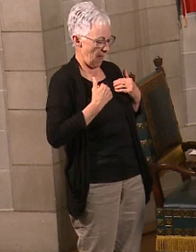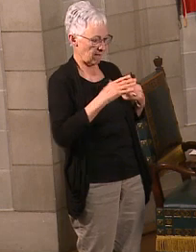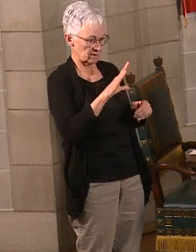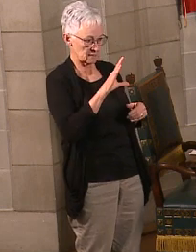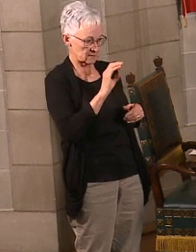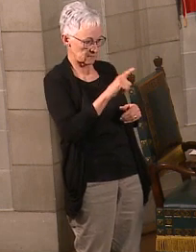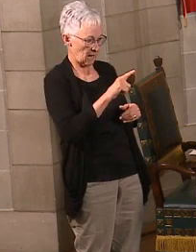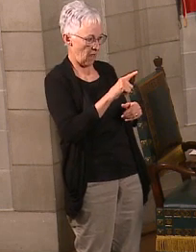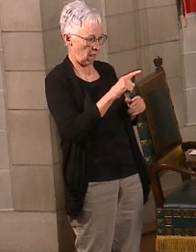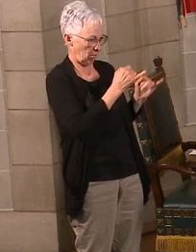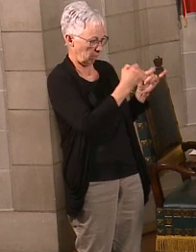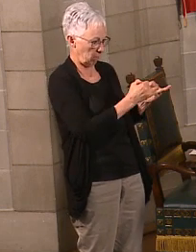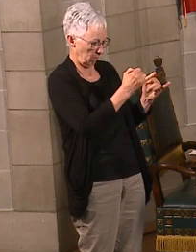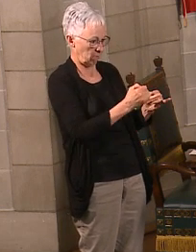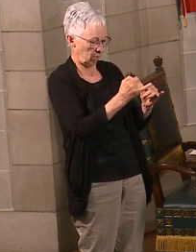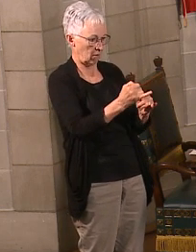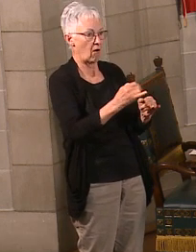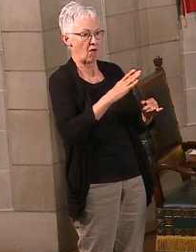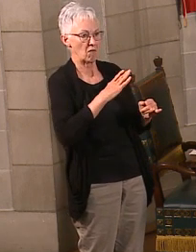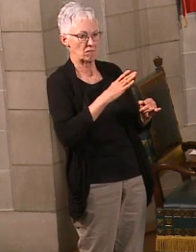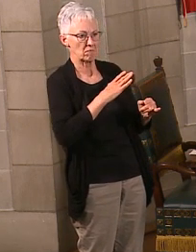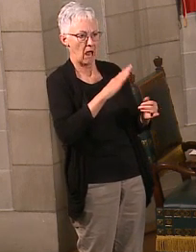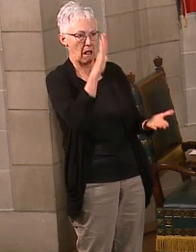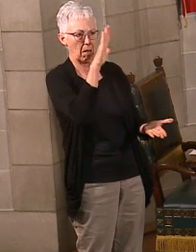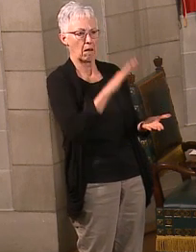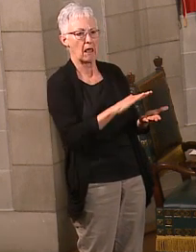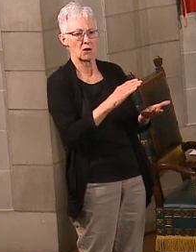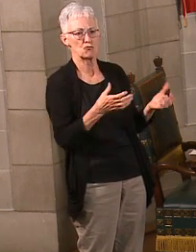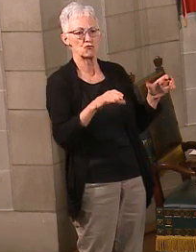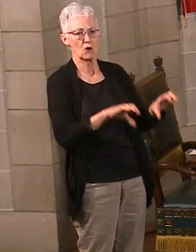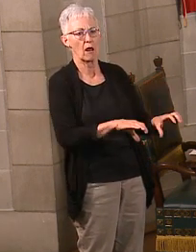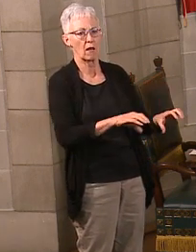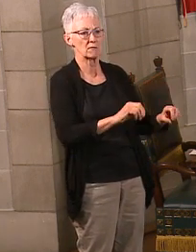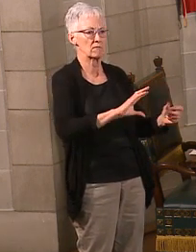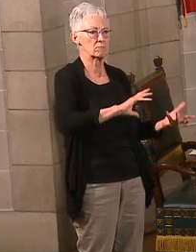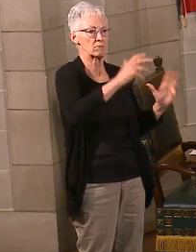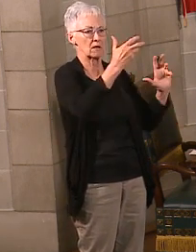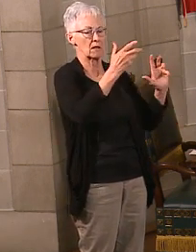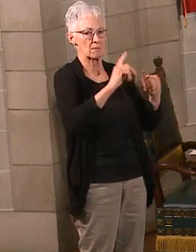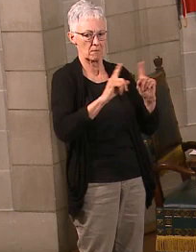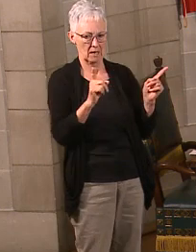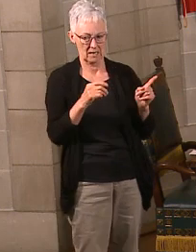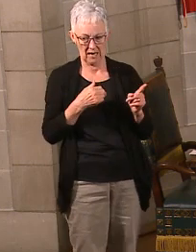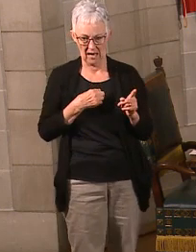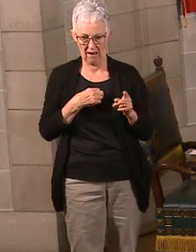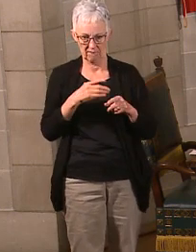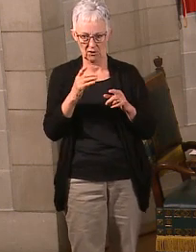helps. But with the procedures, the practices, the